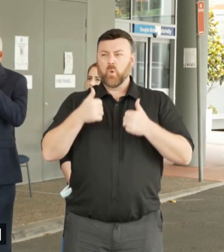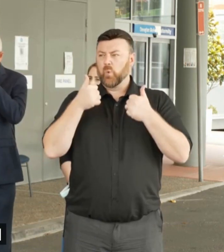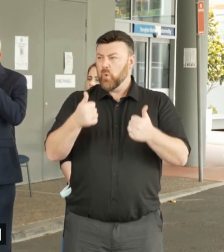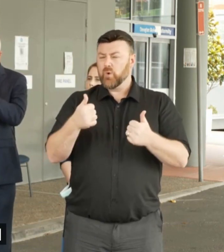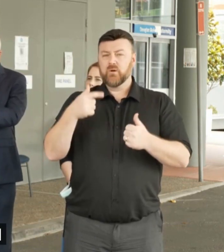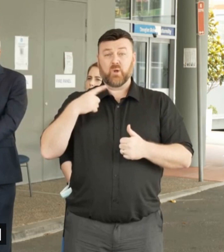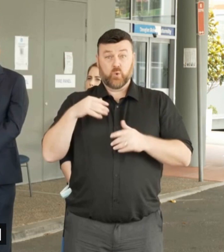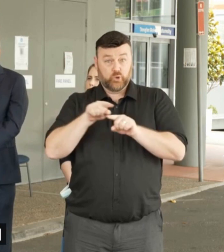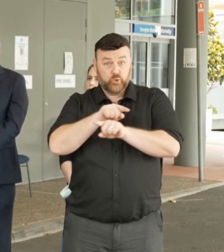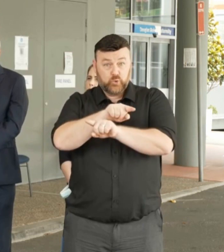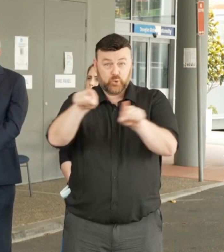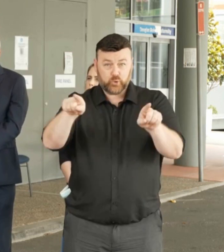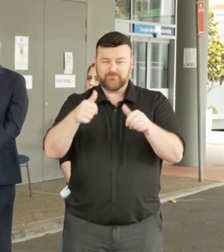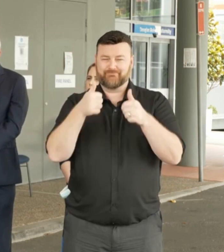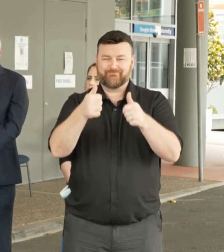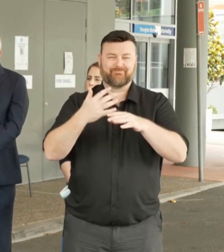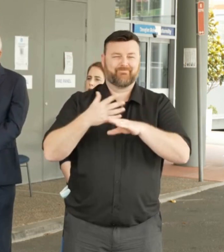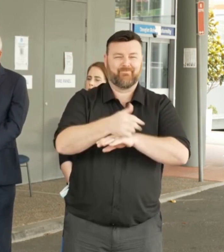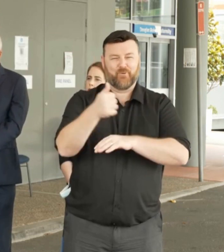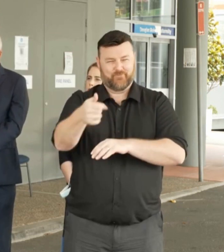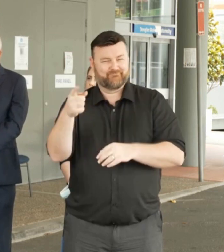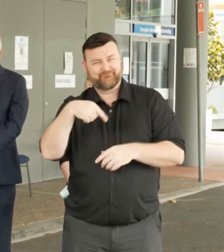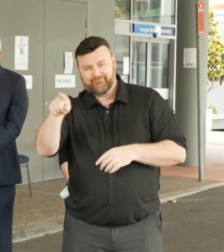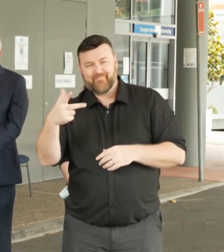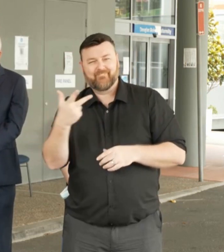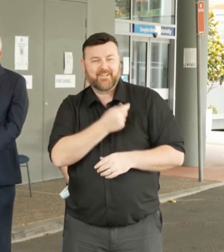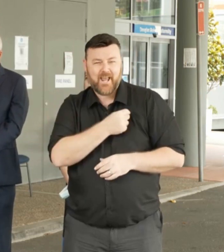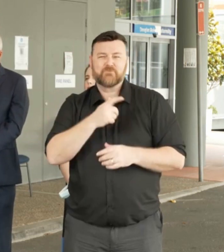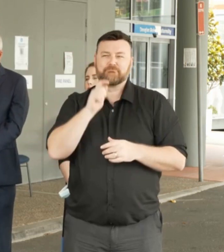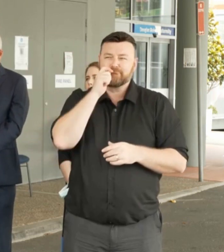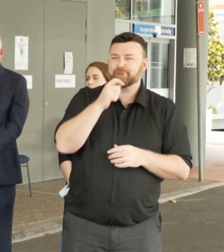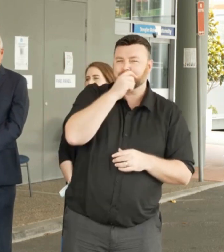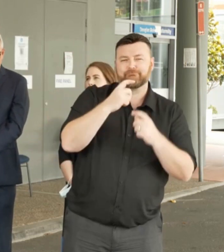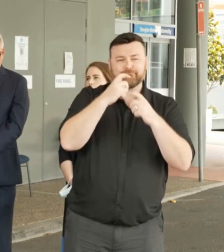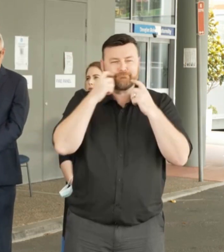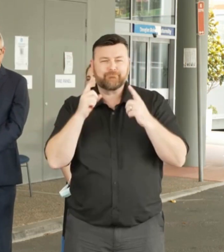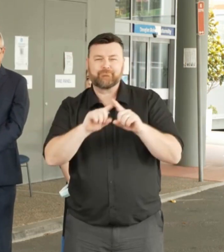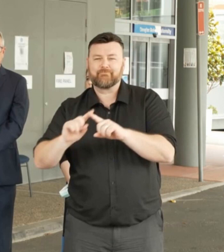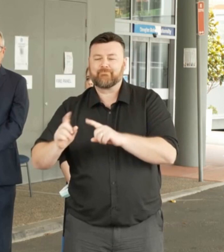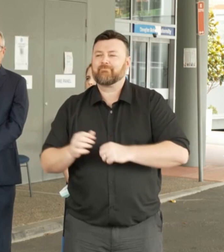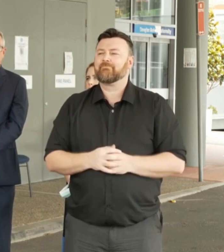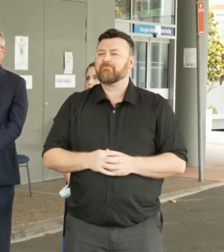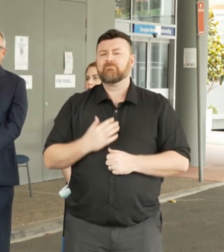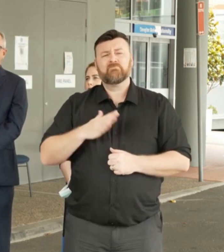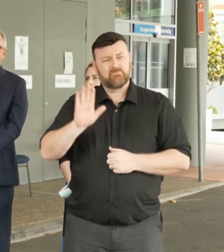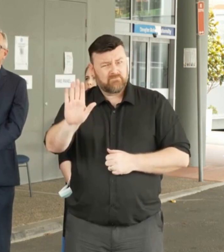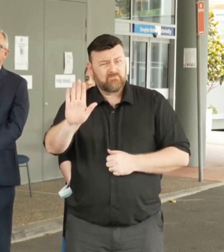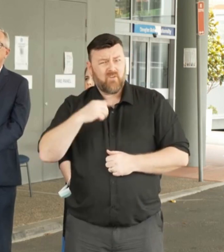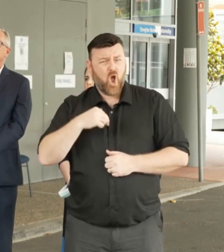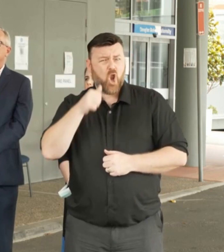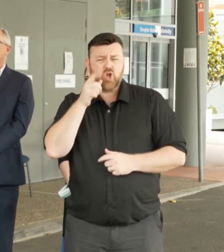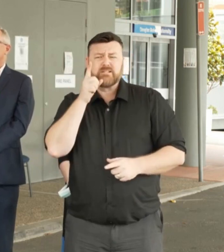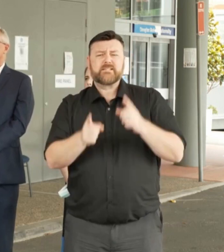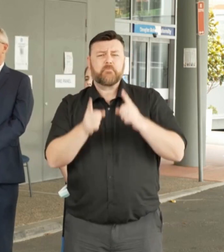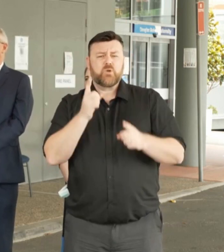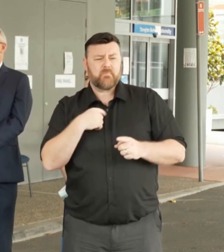state. Now, from time to time, we are monitoring the situation.